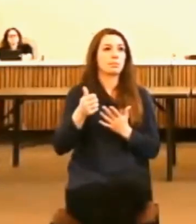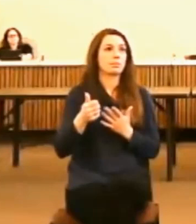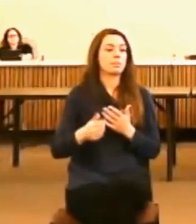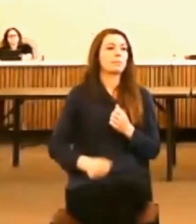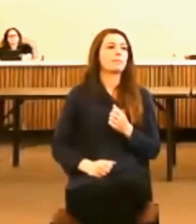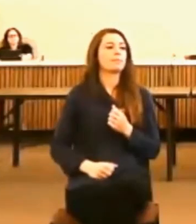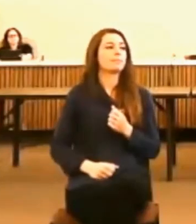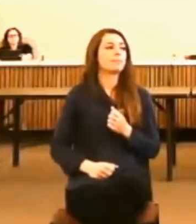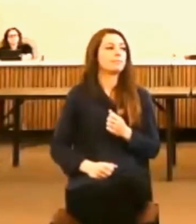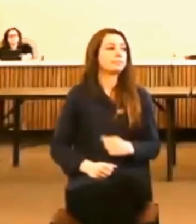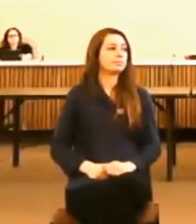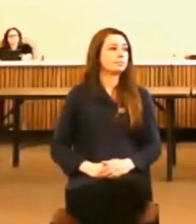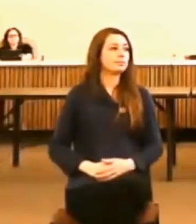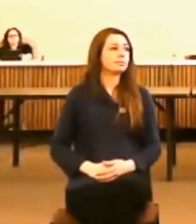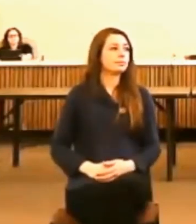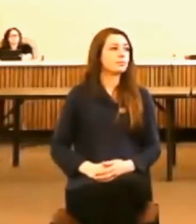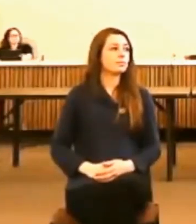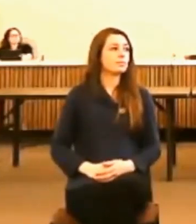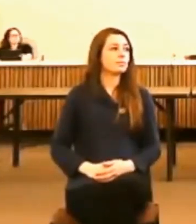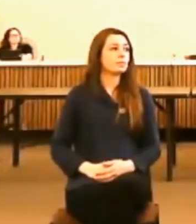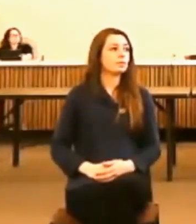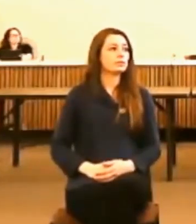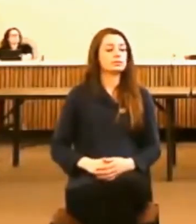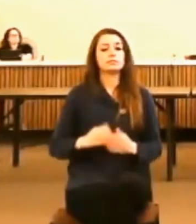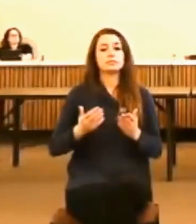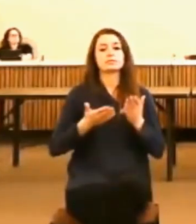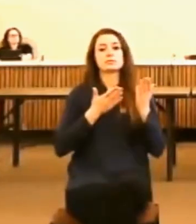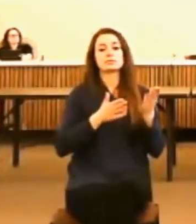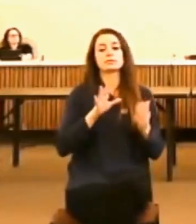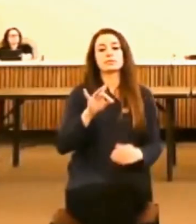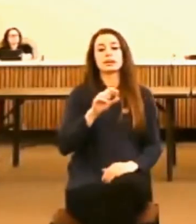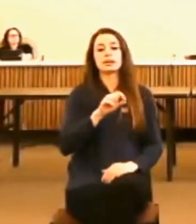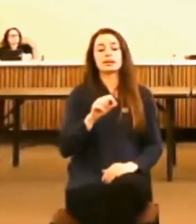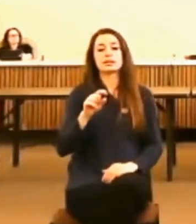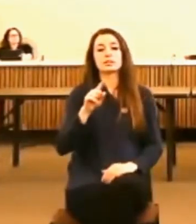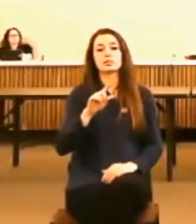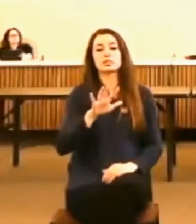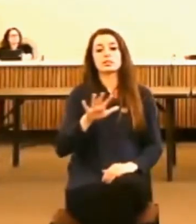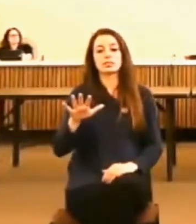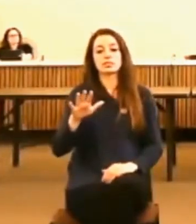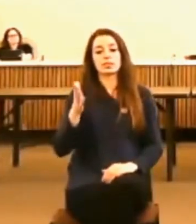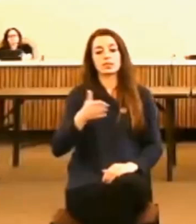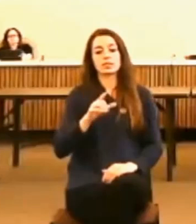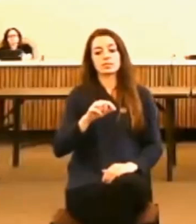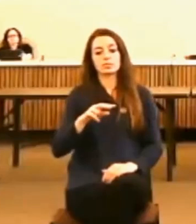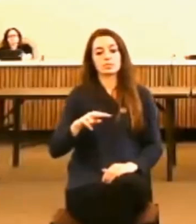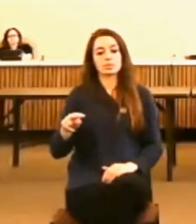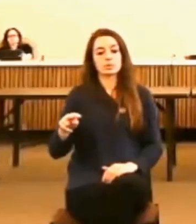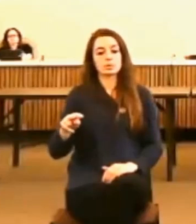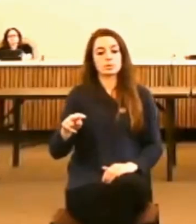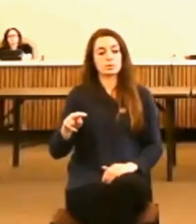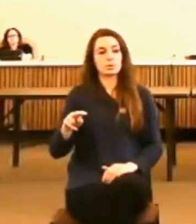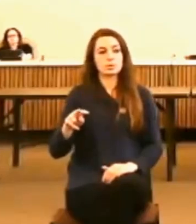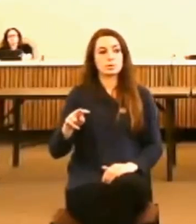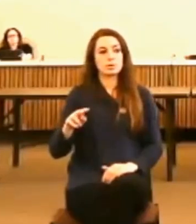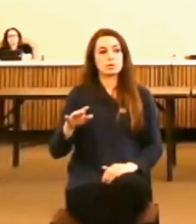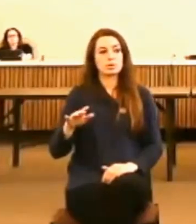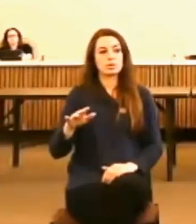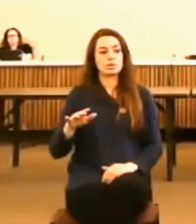genetic material. An attempt to study the genome of dogs living there has been made